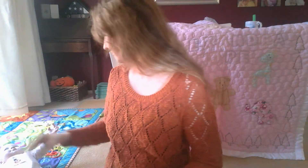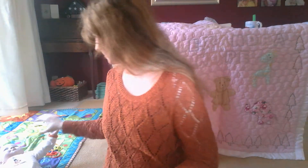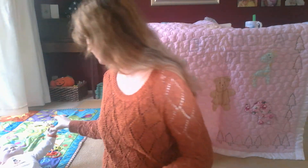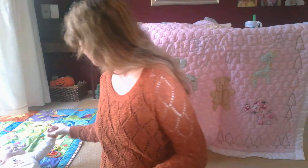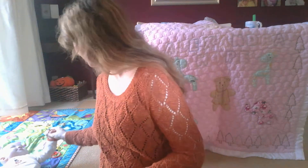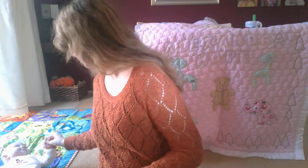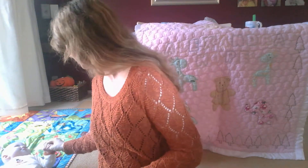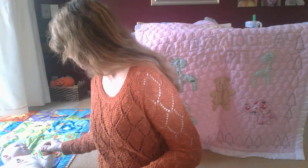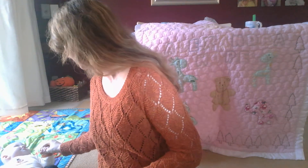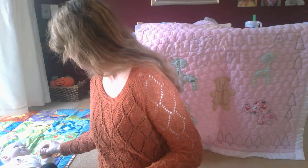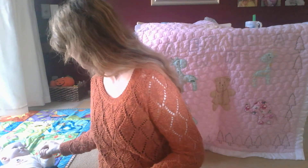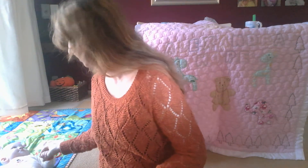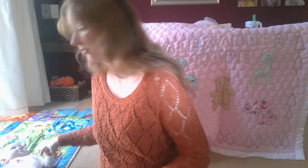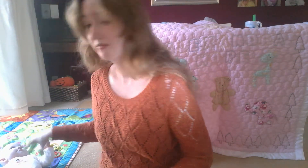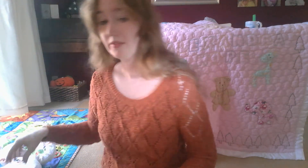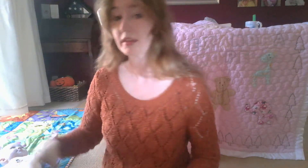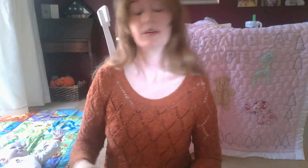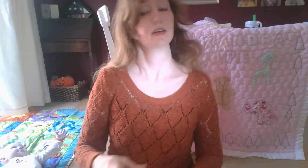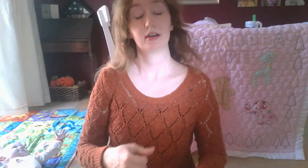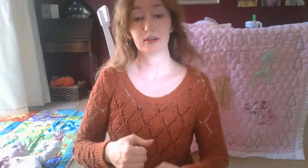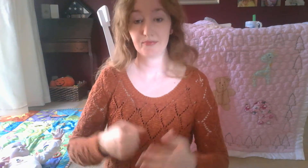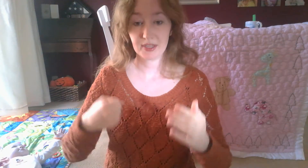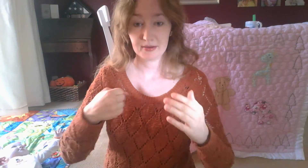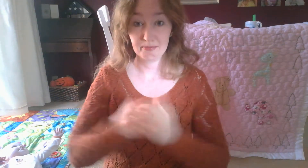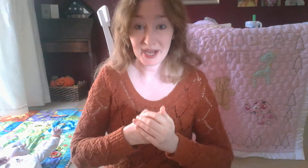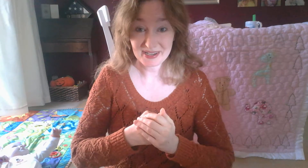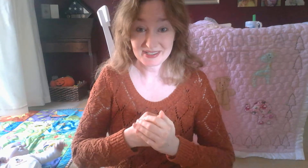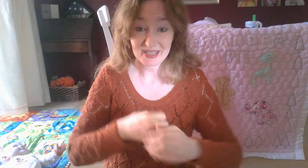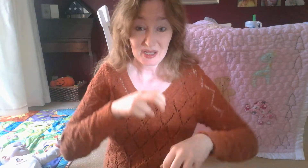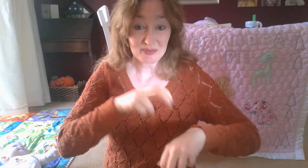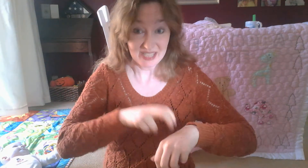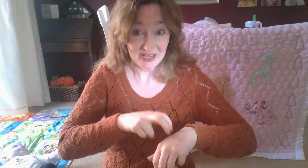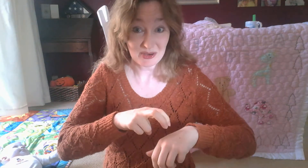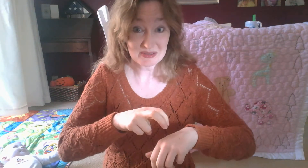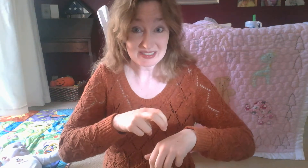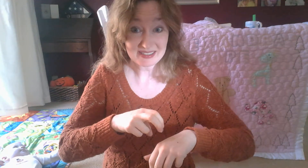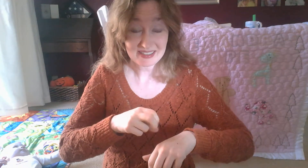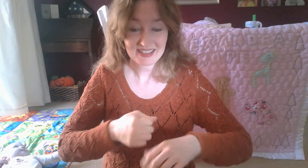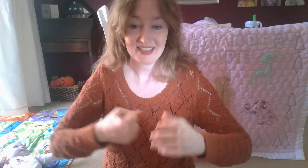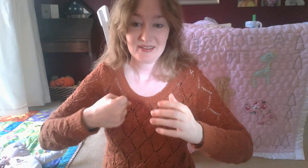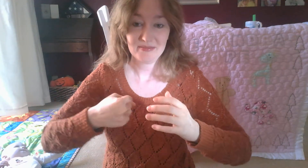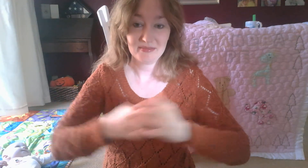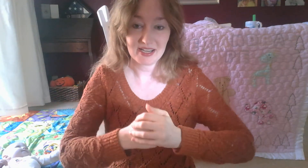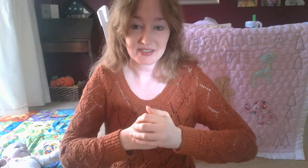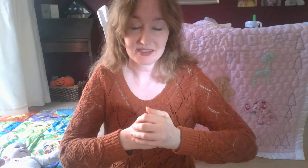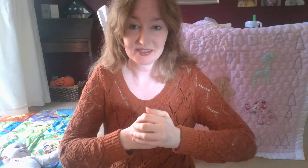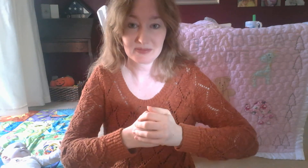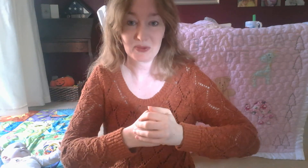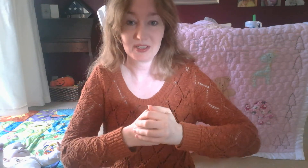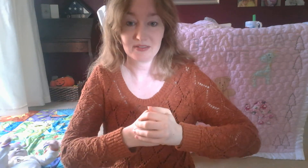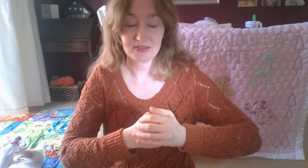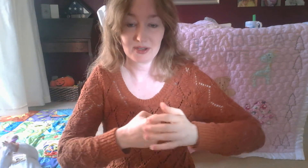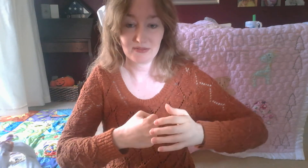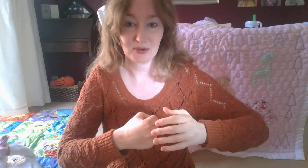pumpkin, I'm sorry, I'll be done in just a minute. Mashed potatoes. Mashed is pretty